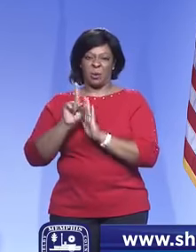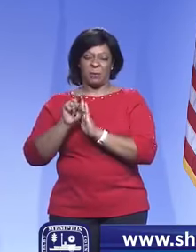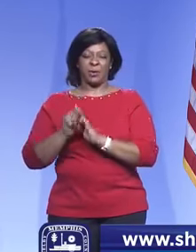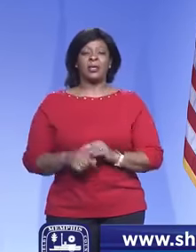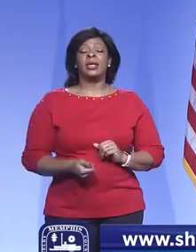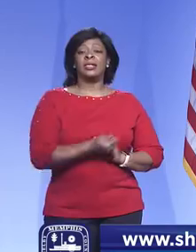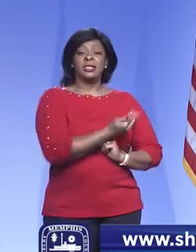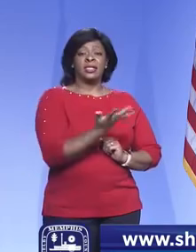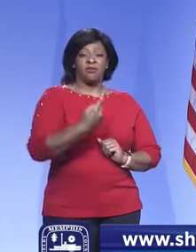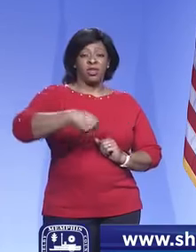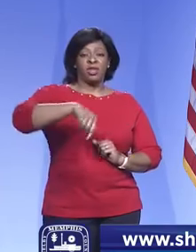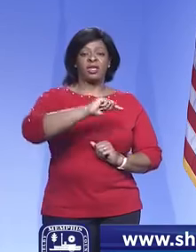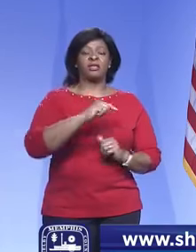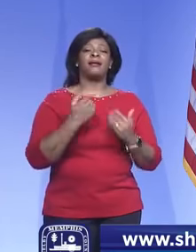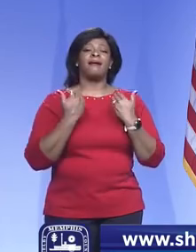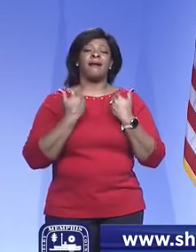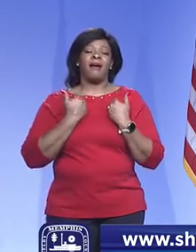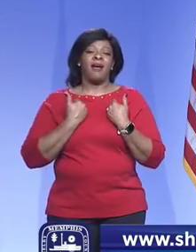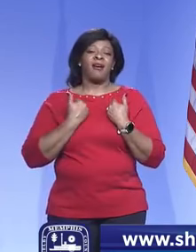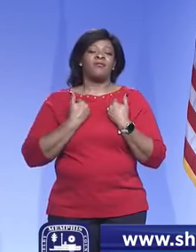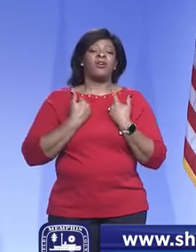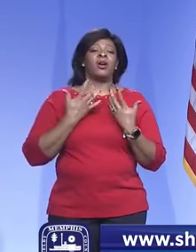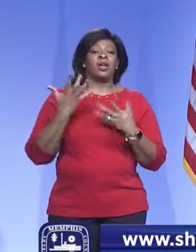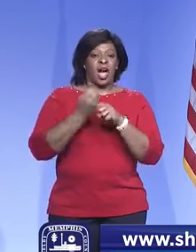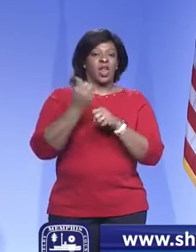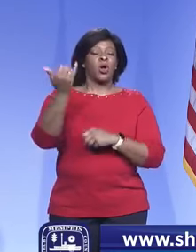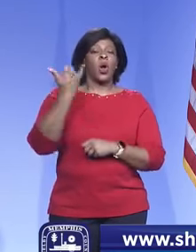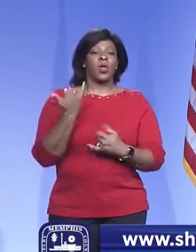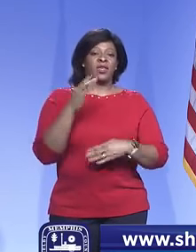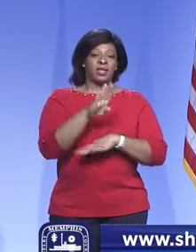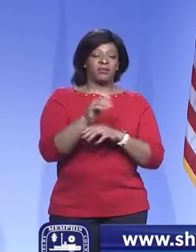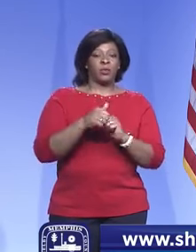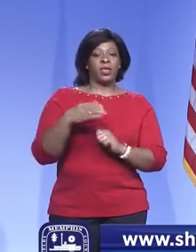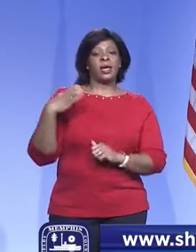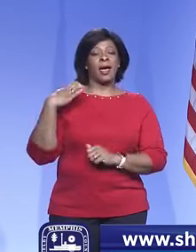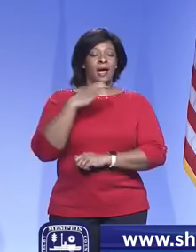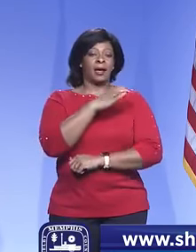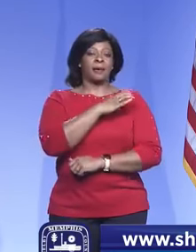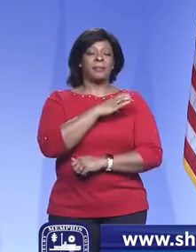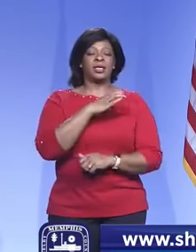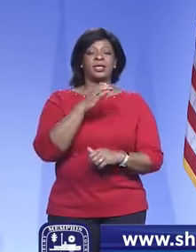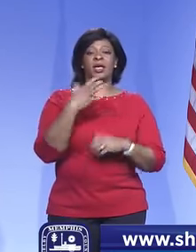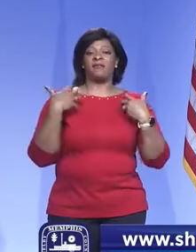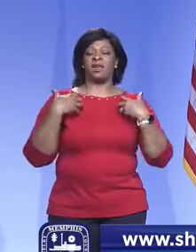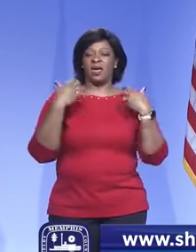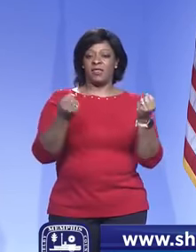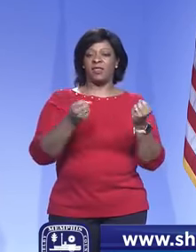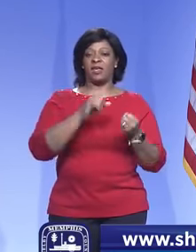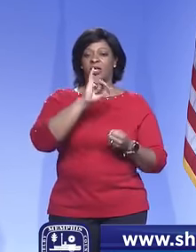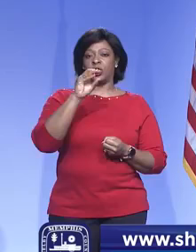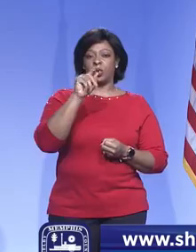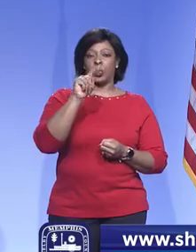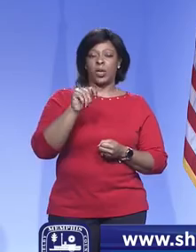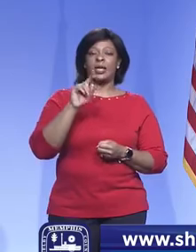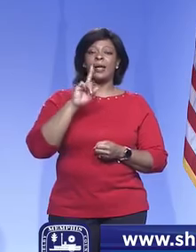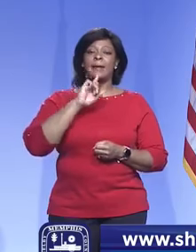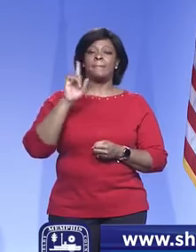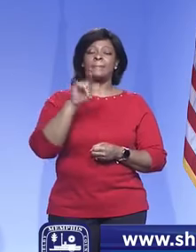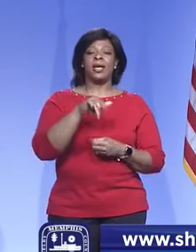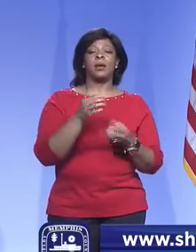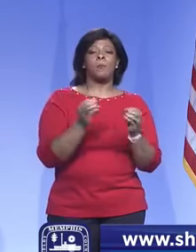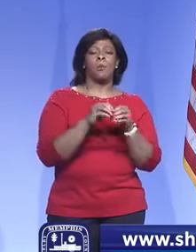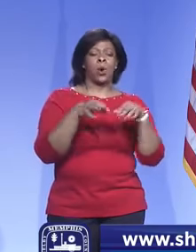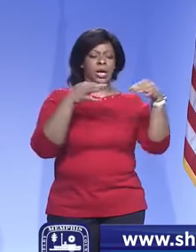several of us who have a call this afternoon, actually with the Commissioner of Health and Joint Command, to go into